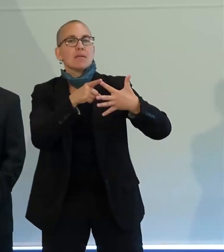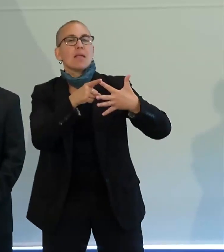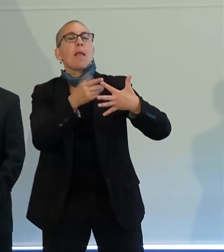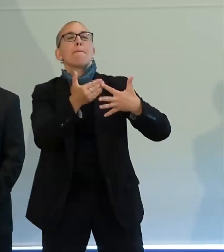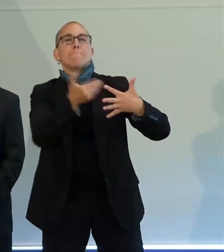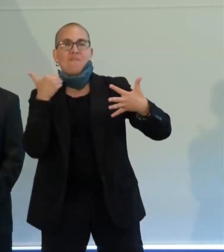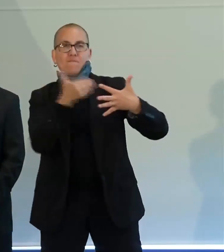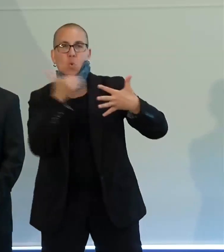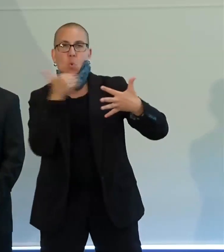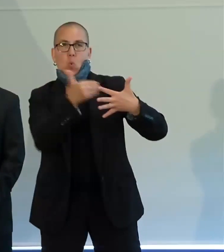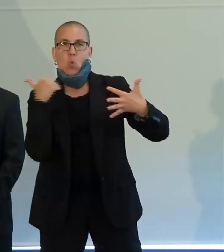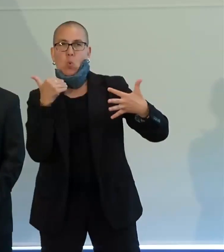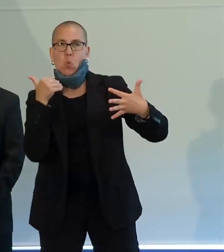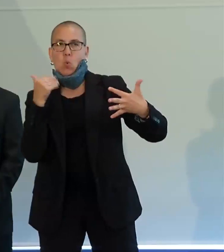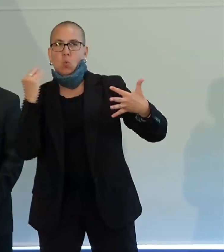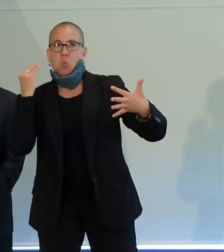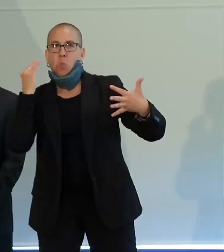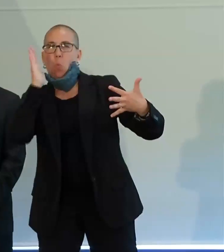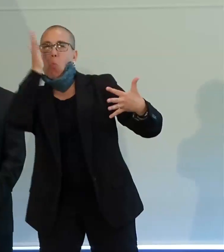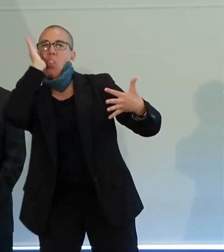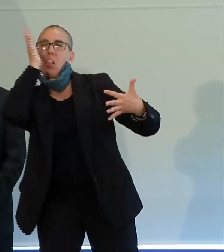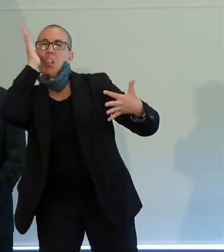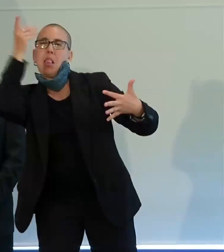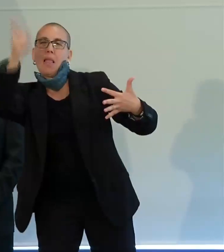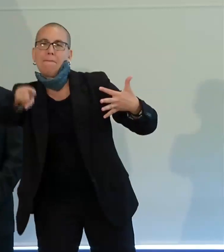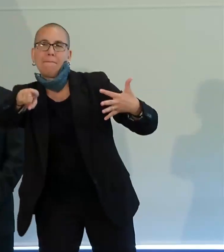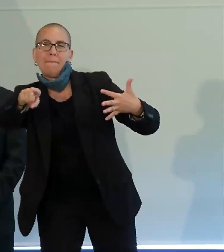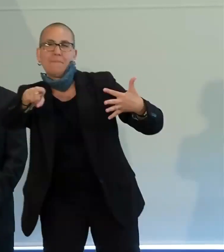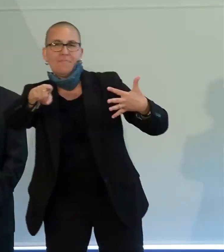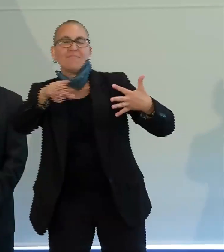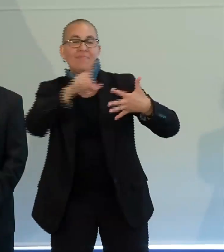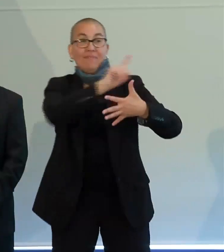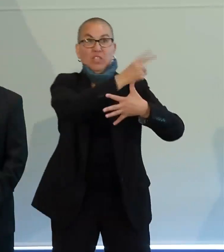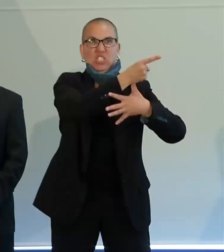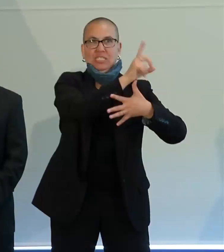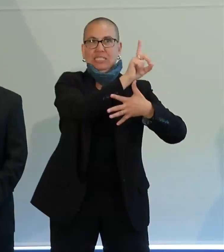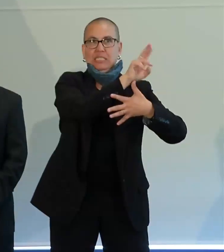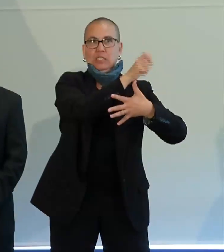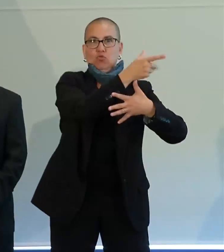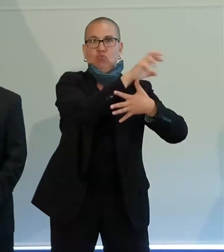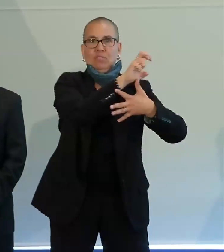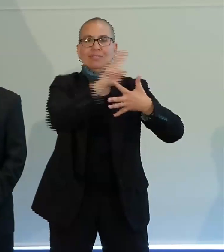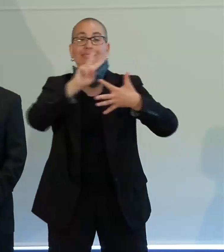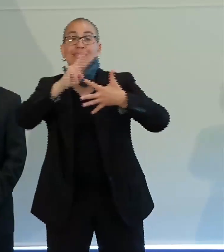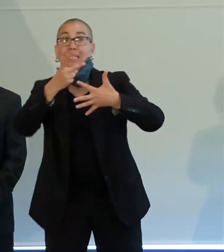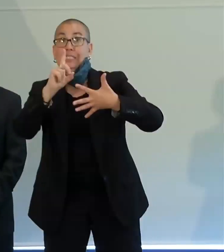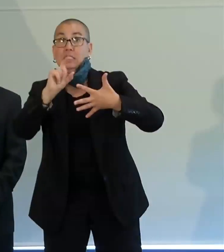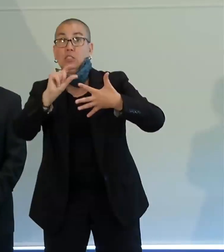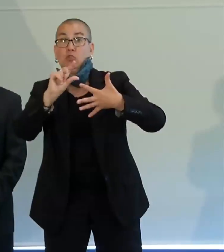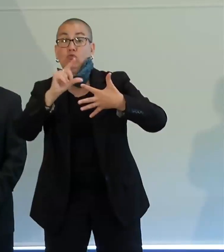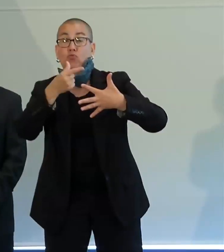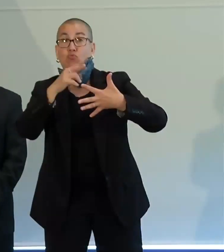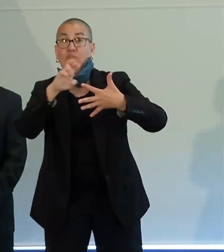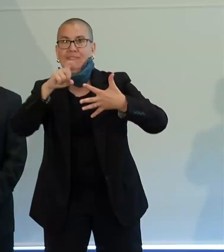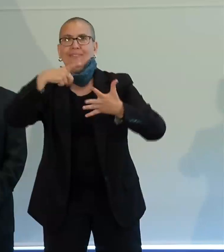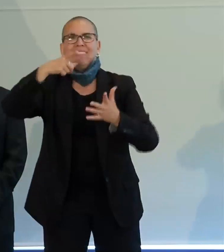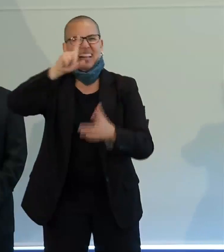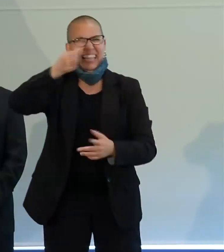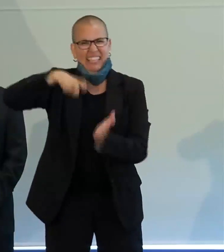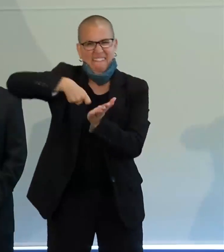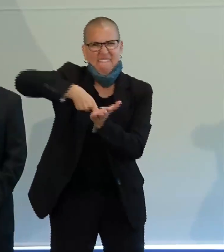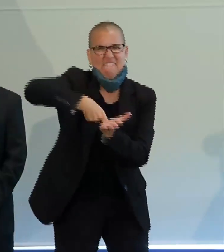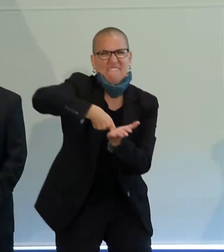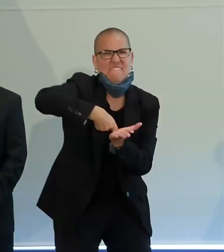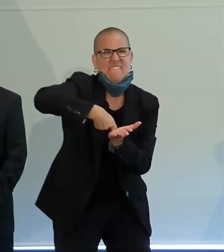charge first-degree murder. Second-degree murder, you have to intend for death to be the result.